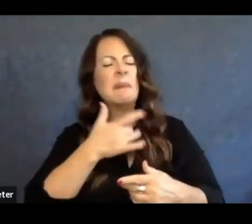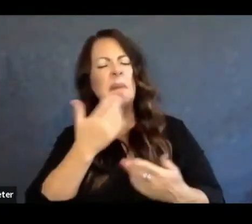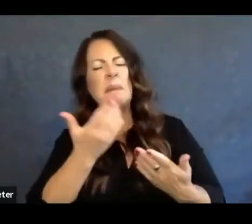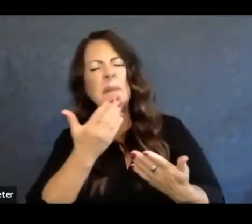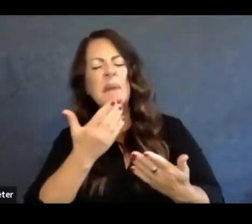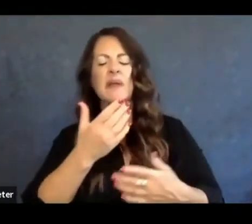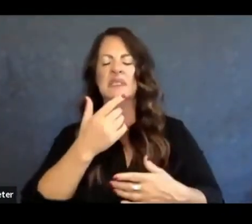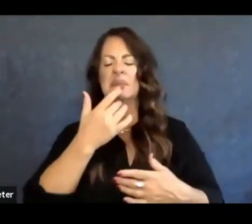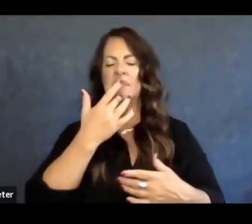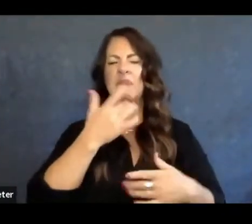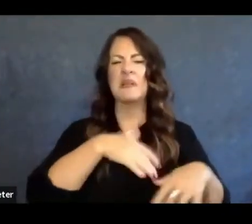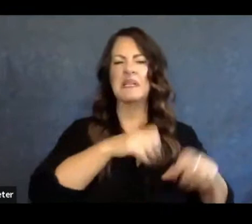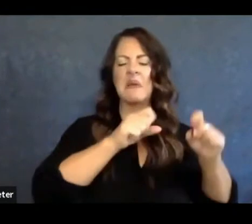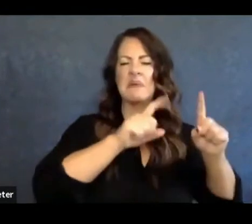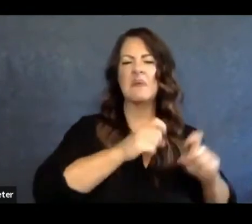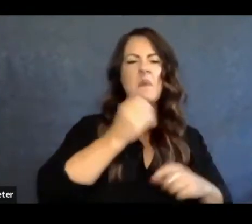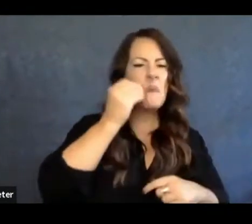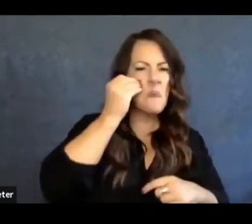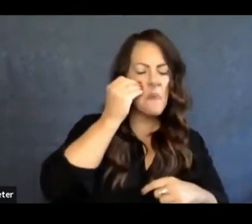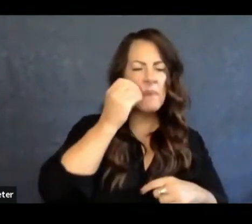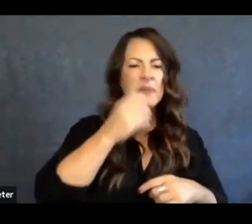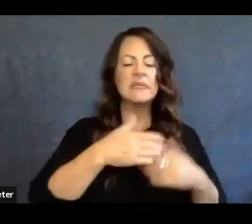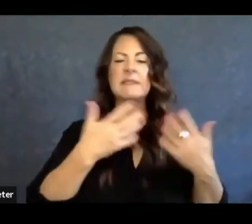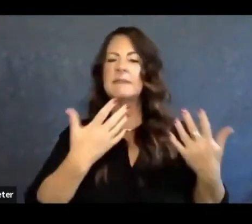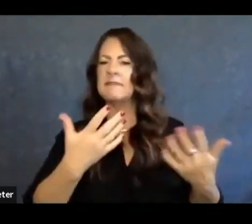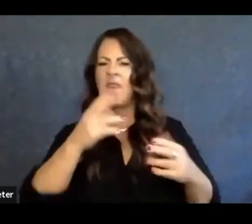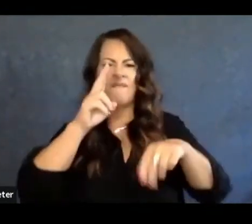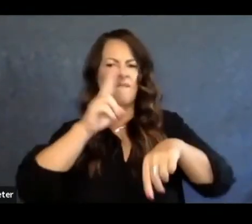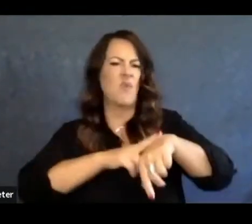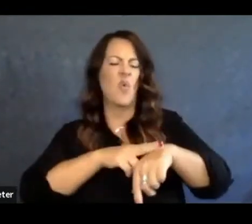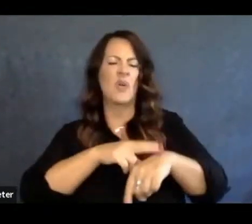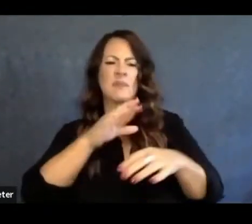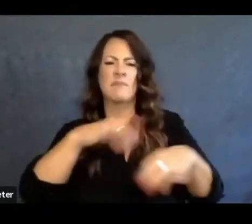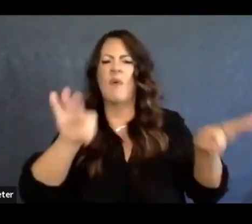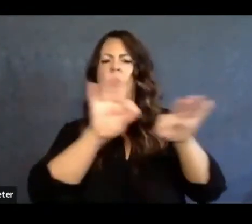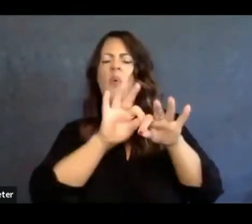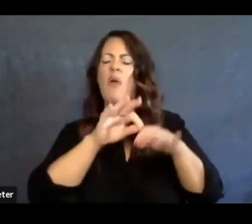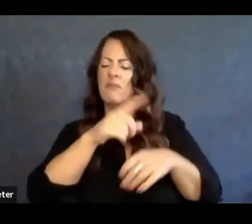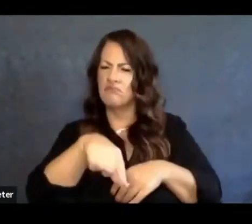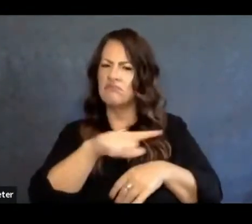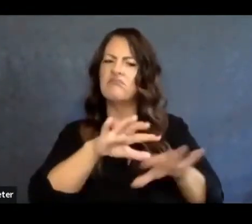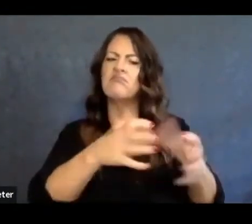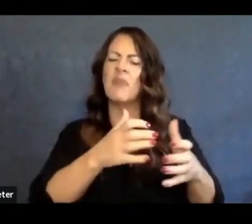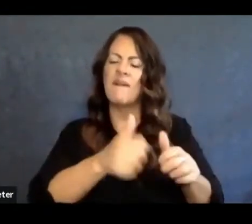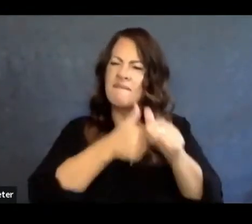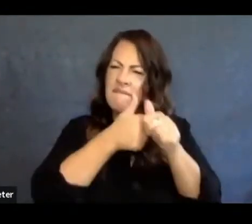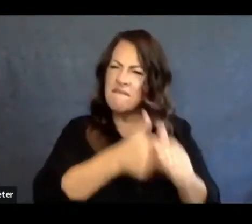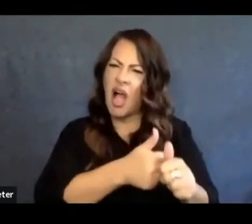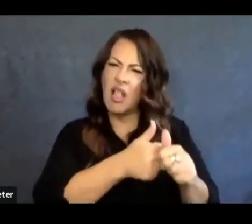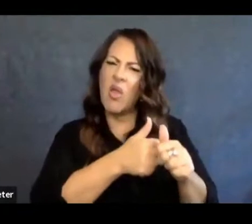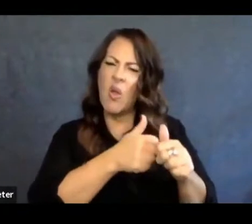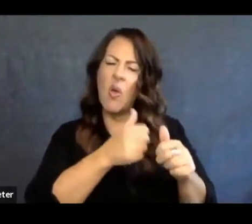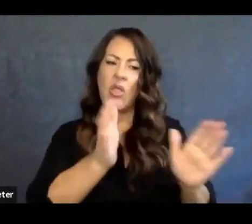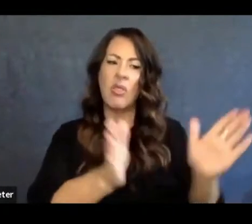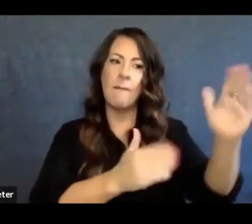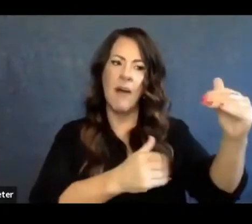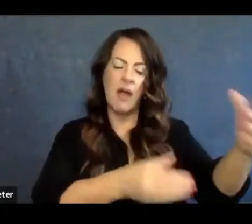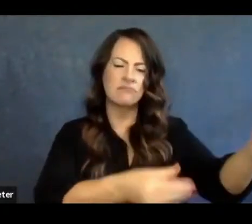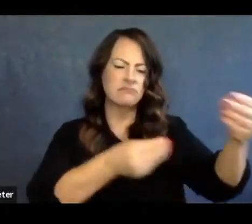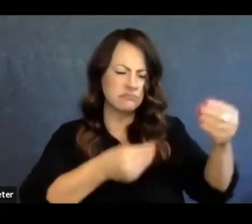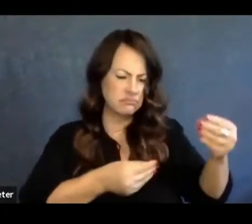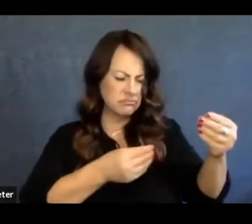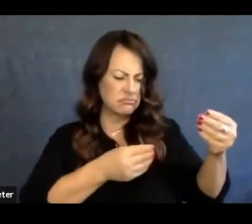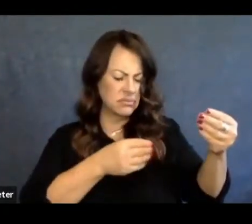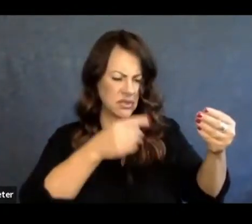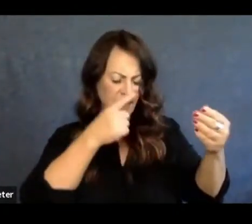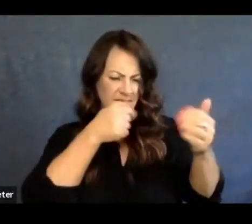and just been exposed. And for them, it's absolutely important and imperative that they follow the instructions that come with the self-administered